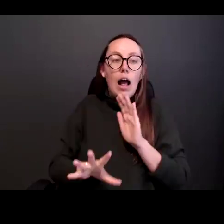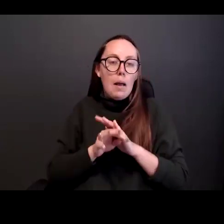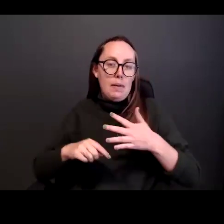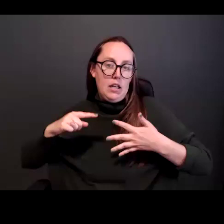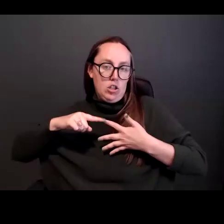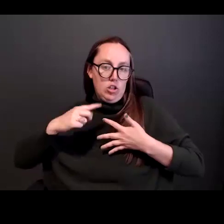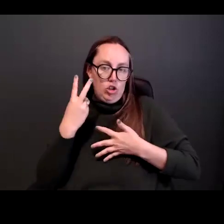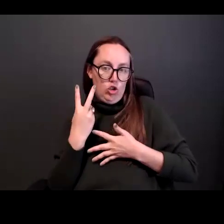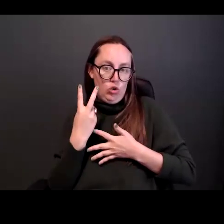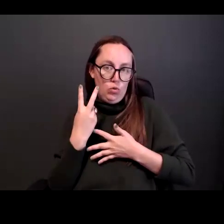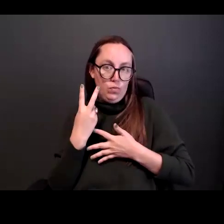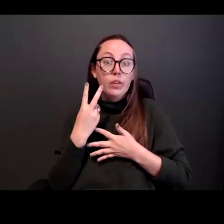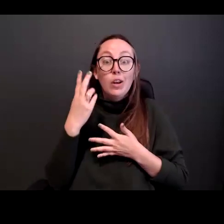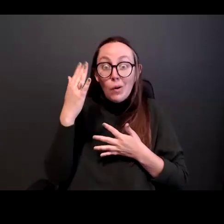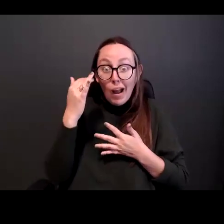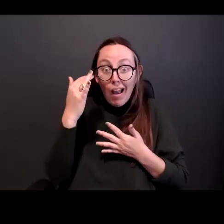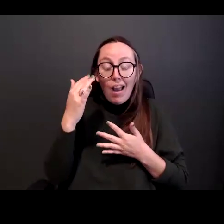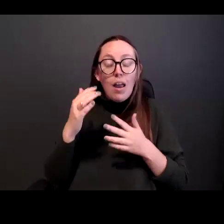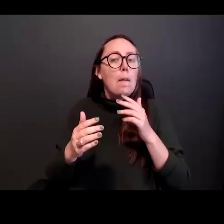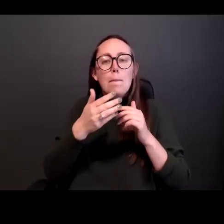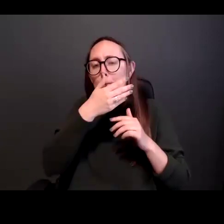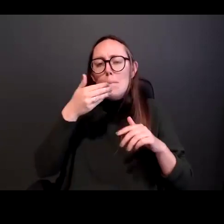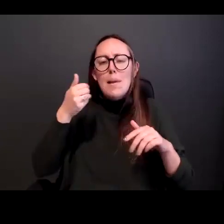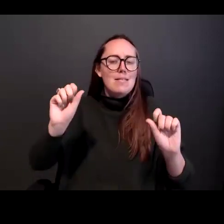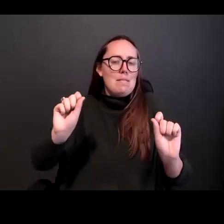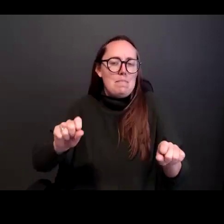potential for some dramatic development.